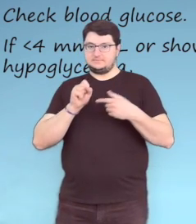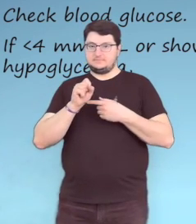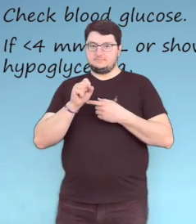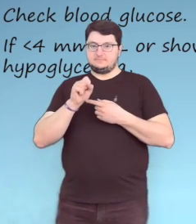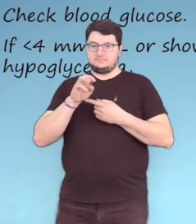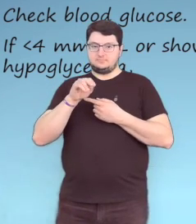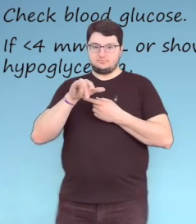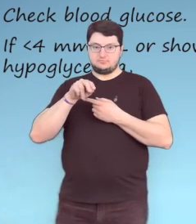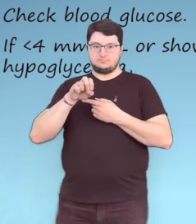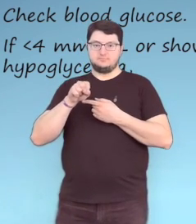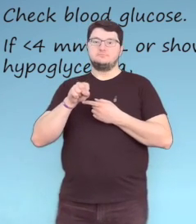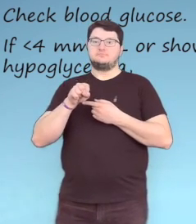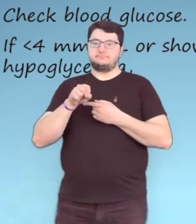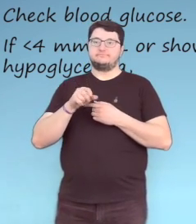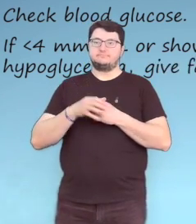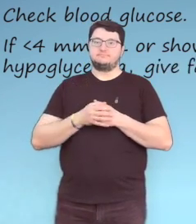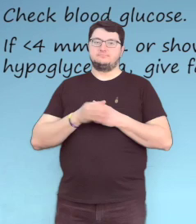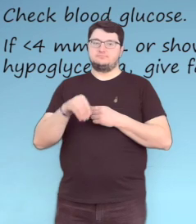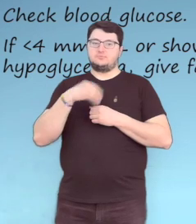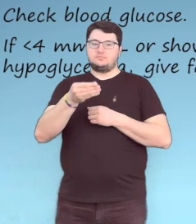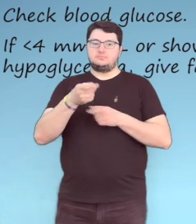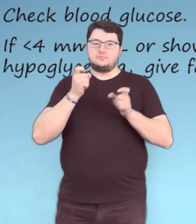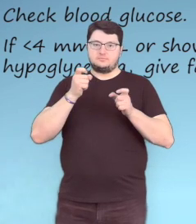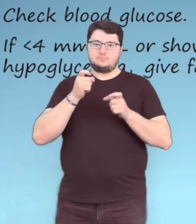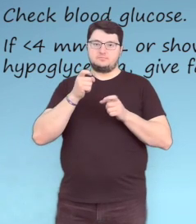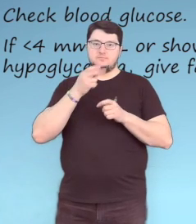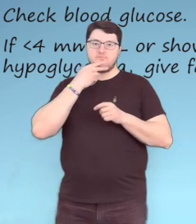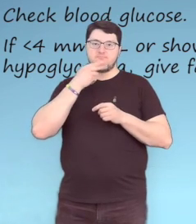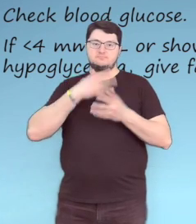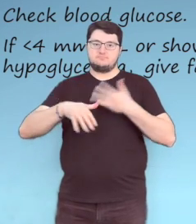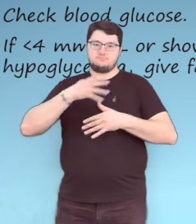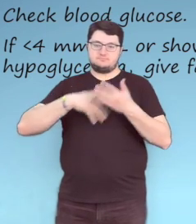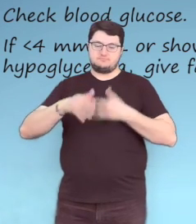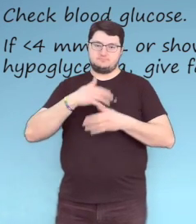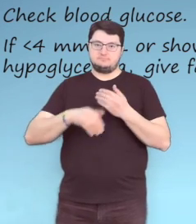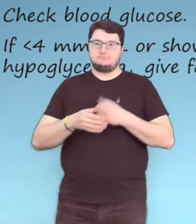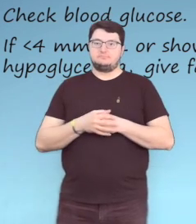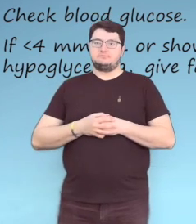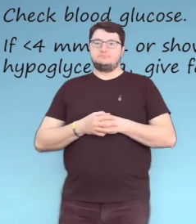hypoglycemia, have the child eat a fast-acting sugar.